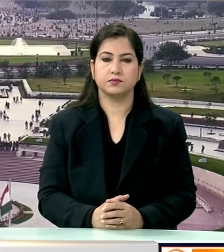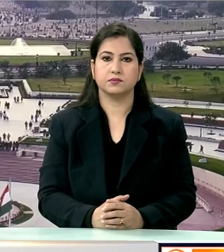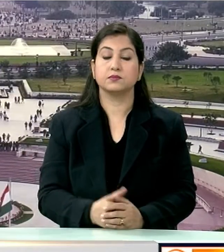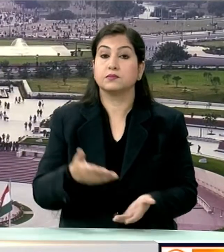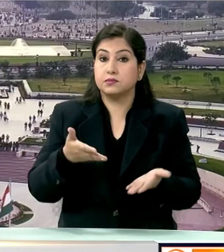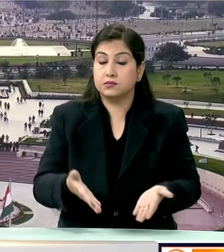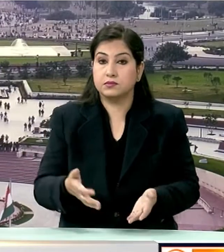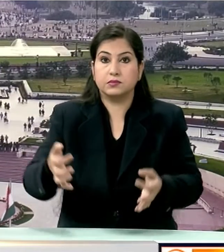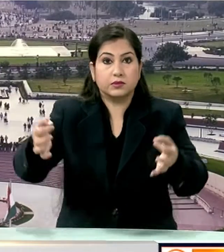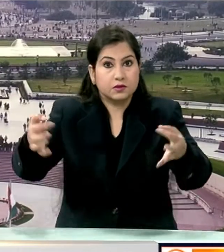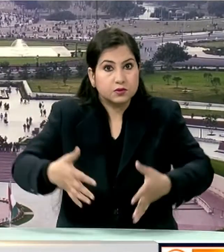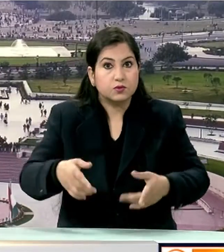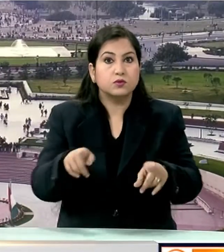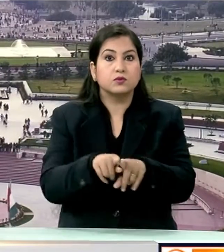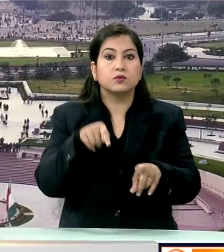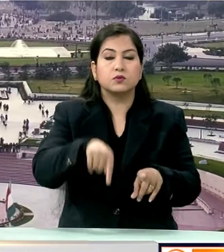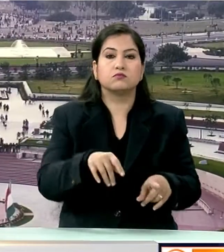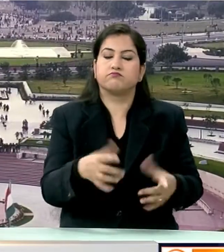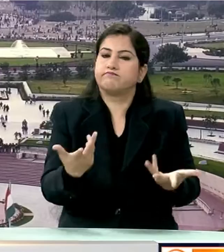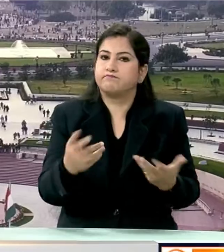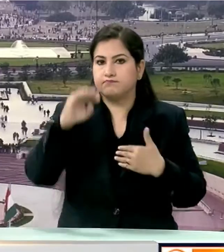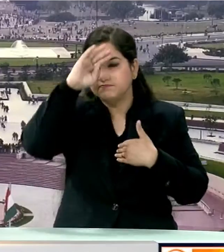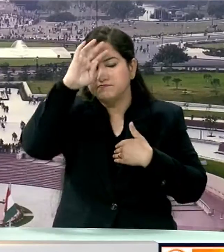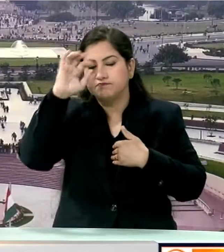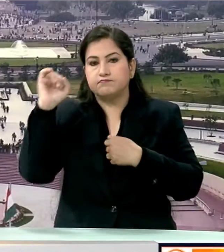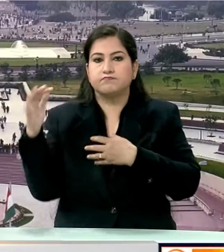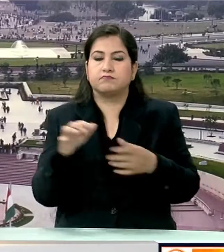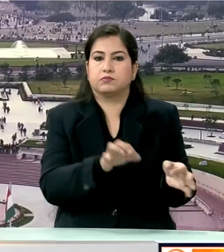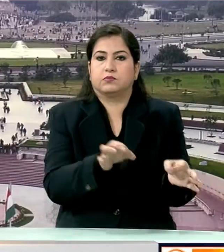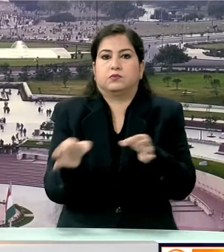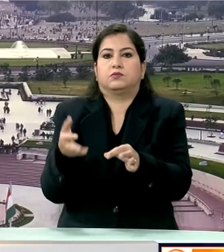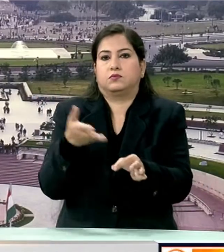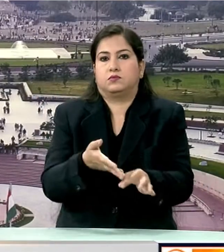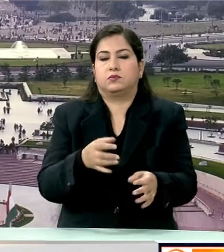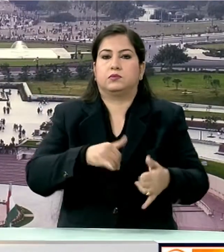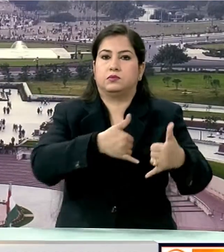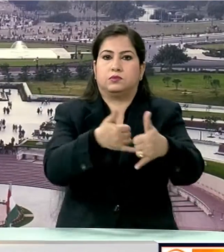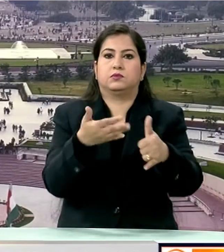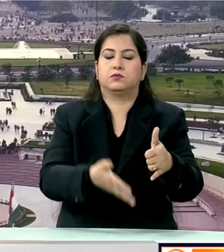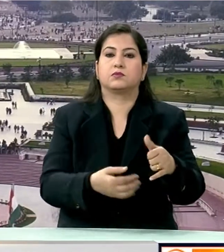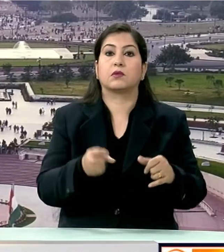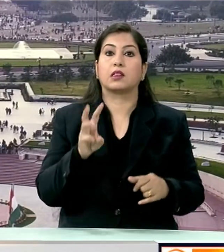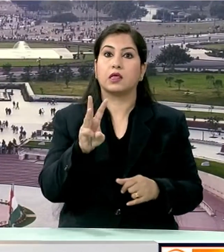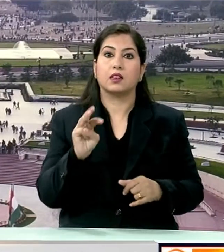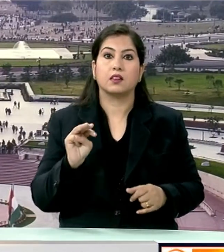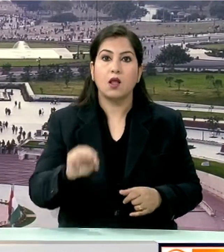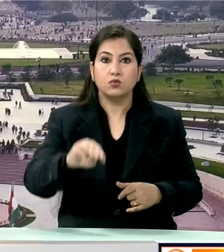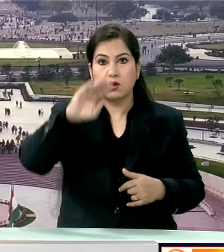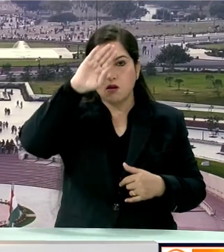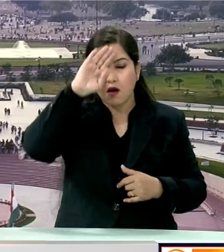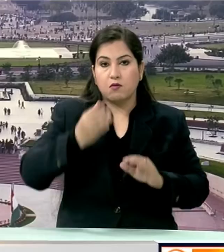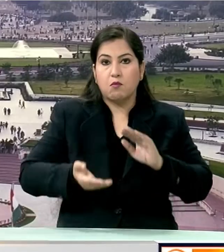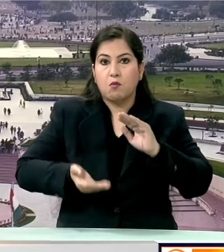This is the latest sporting event to be affected by the deadly coronavirus, which has claimed more than 3,000 lives